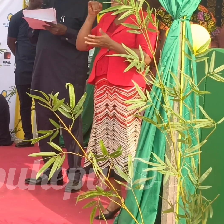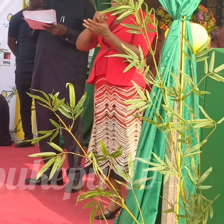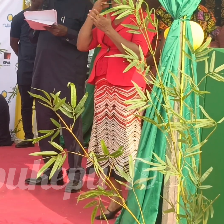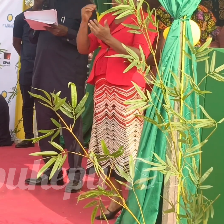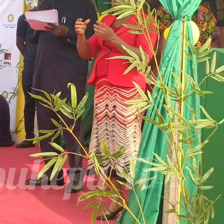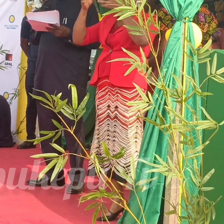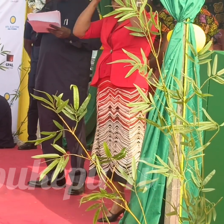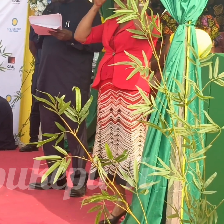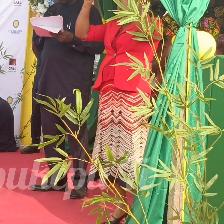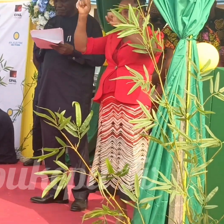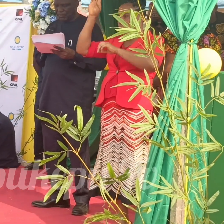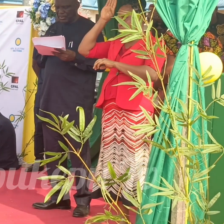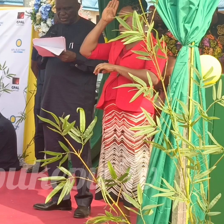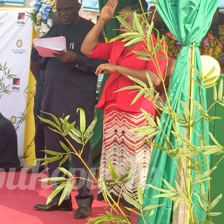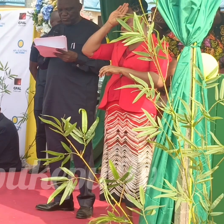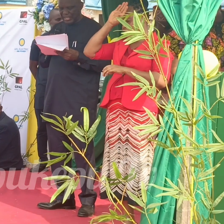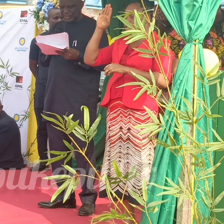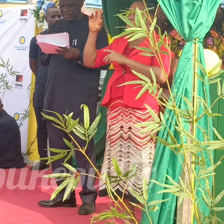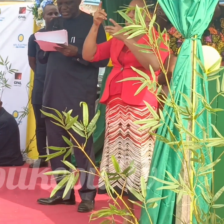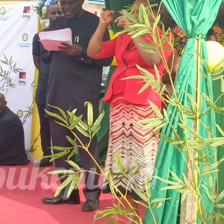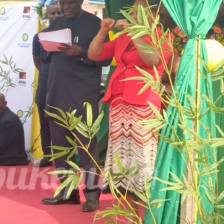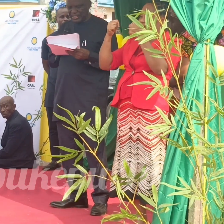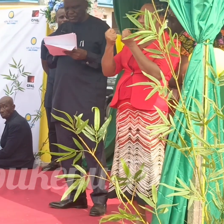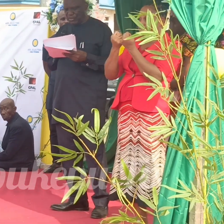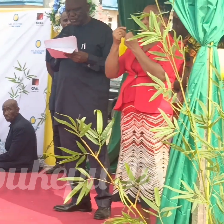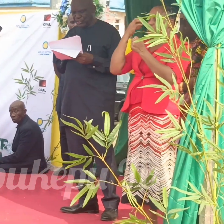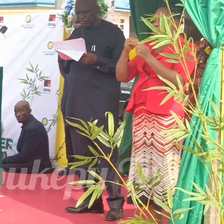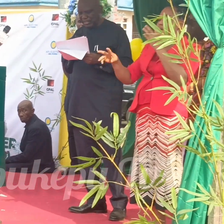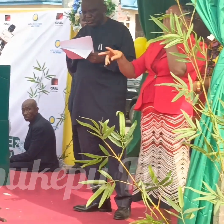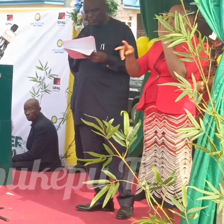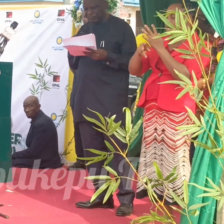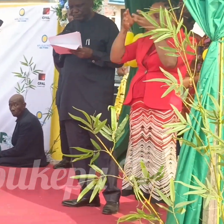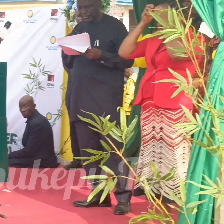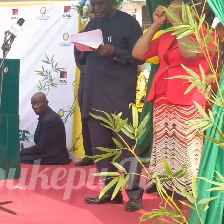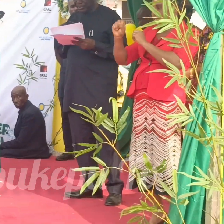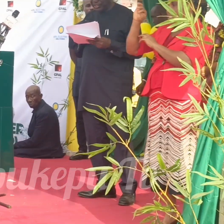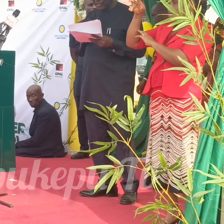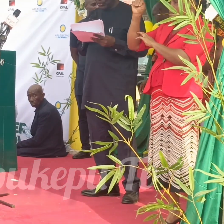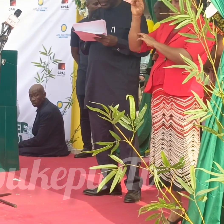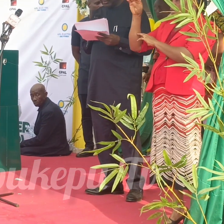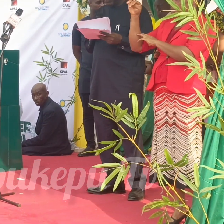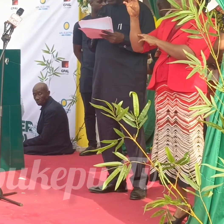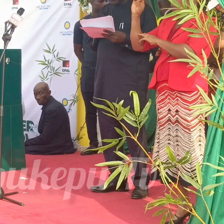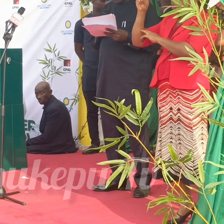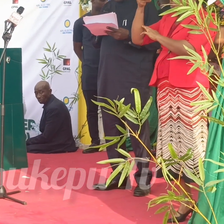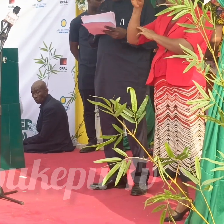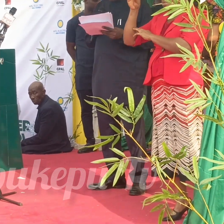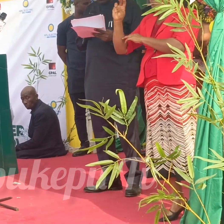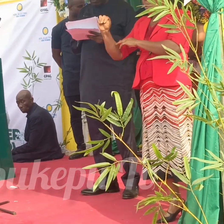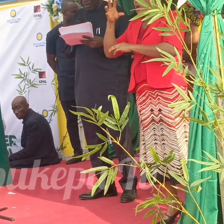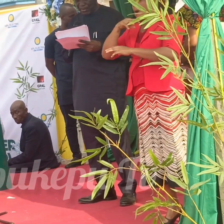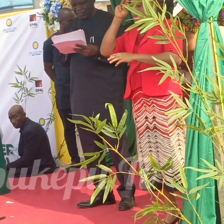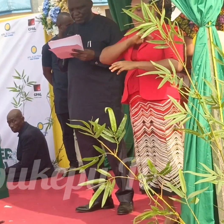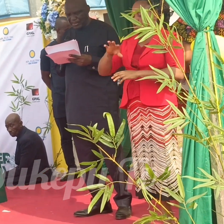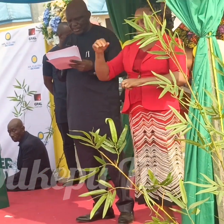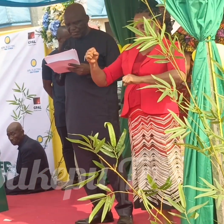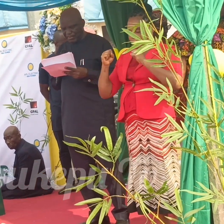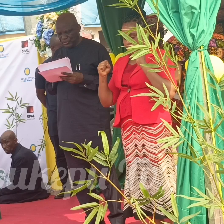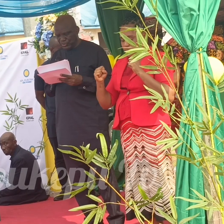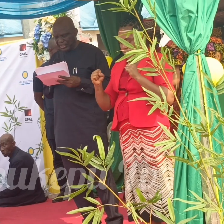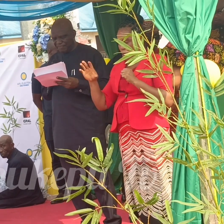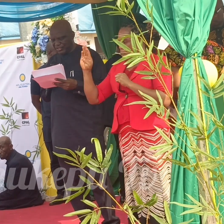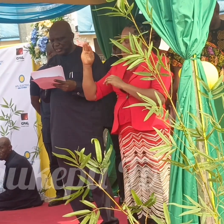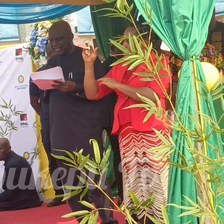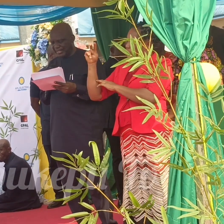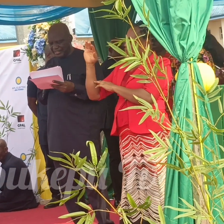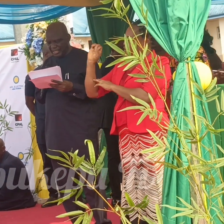President Buhari's team of Vice President Yemi Osinbajo, GCON, and Minister of Power